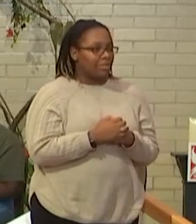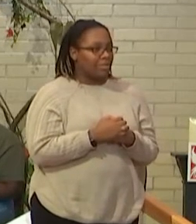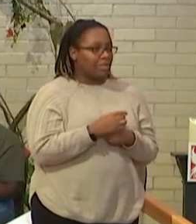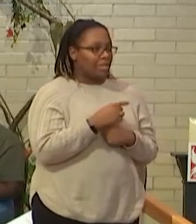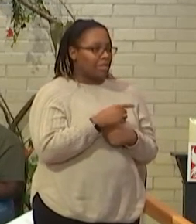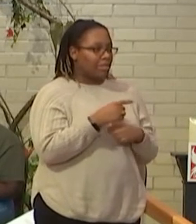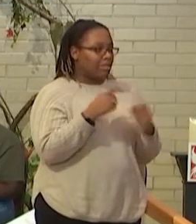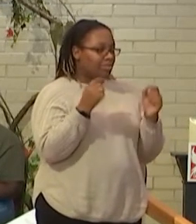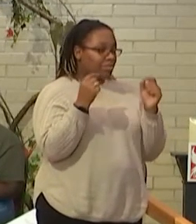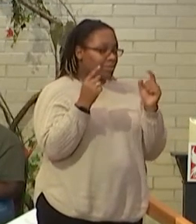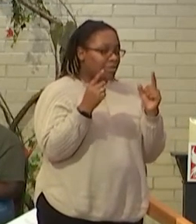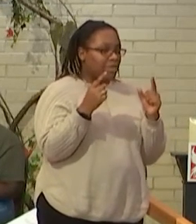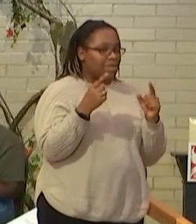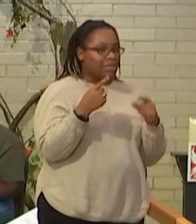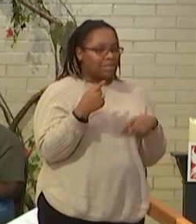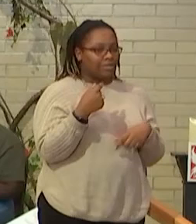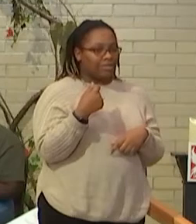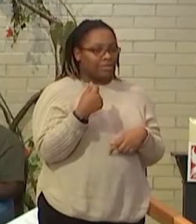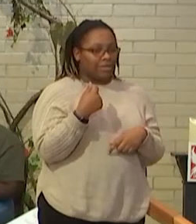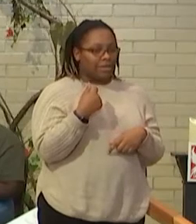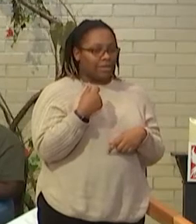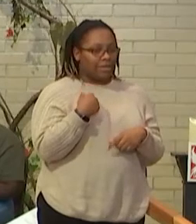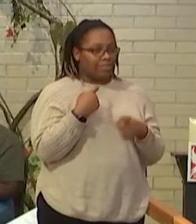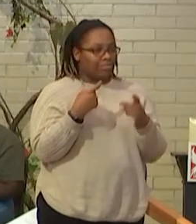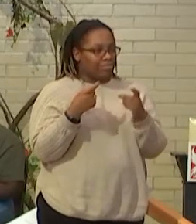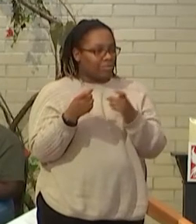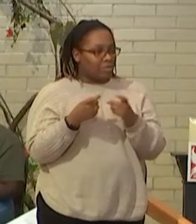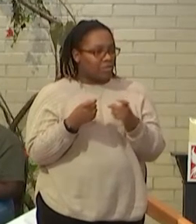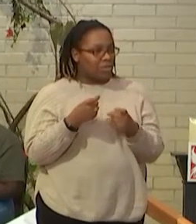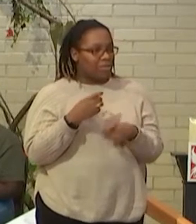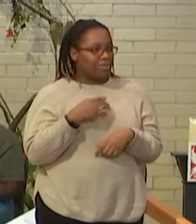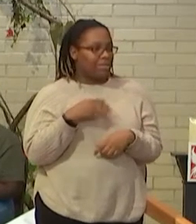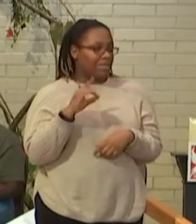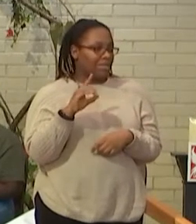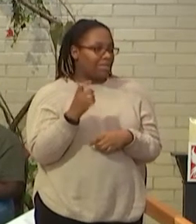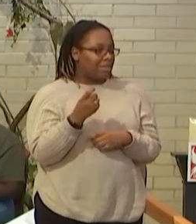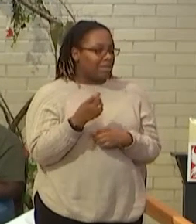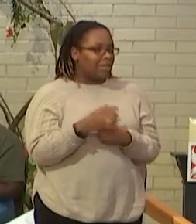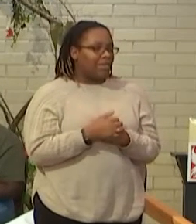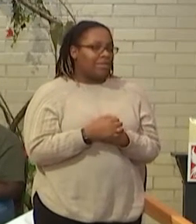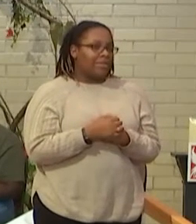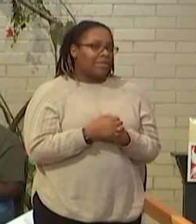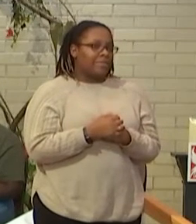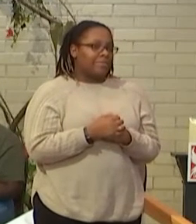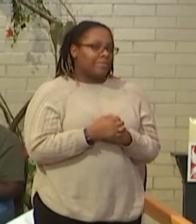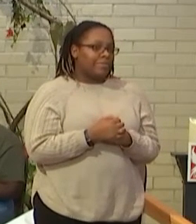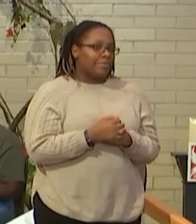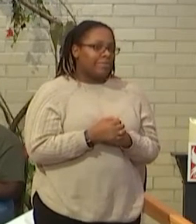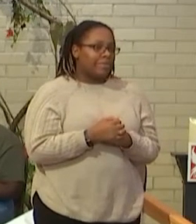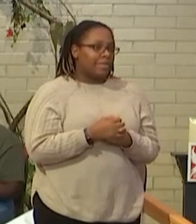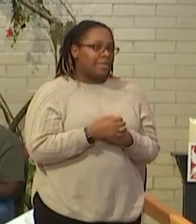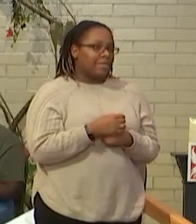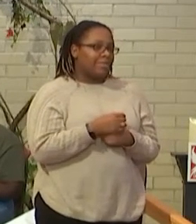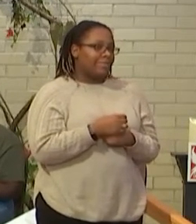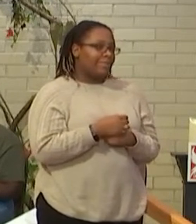that I could deal with what I was dealing with as well as I was. But the way he said